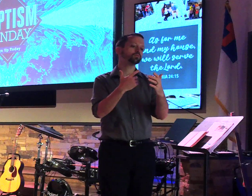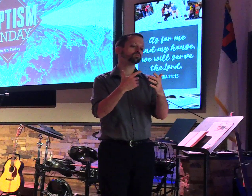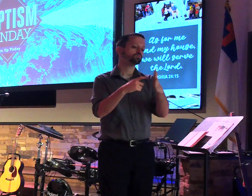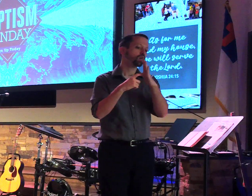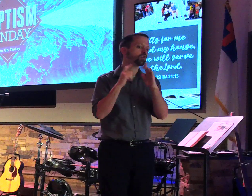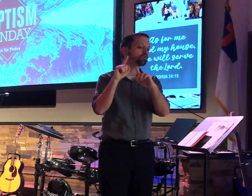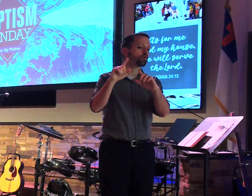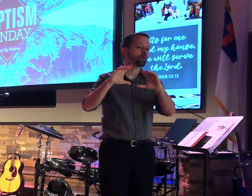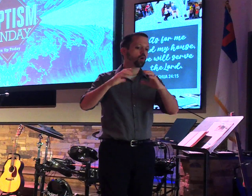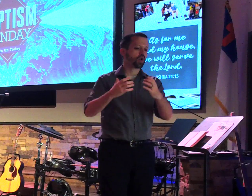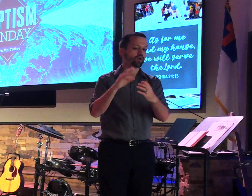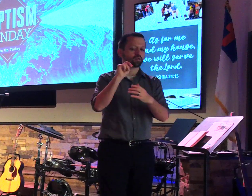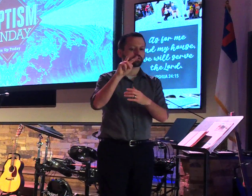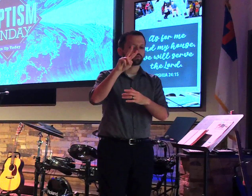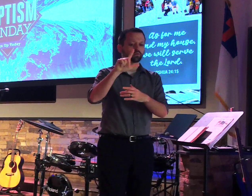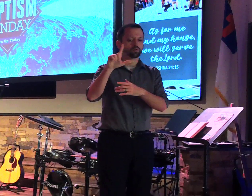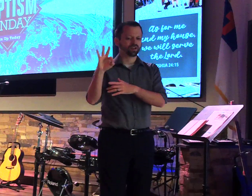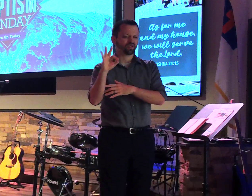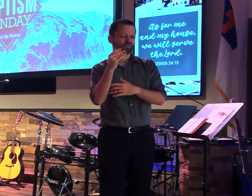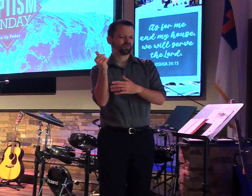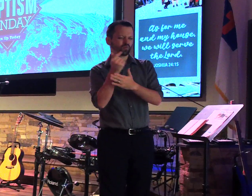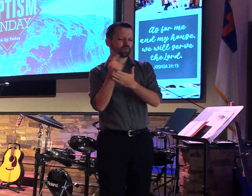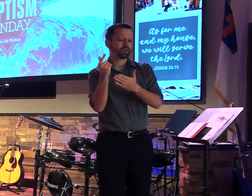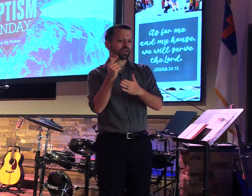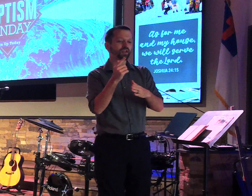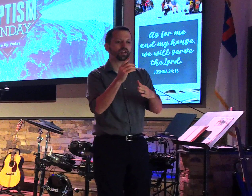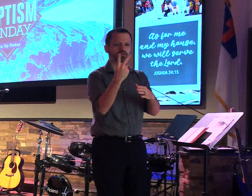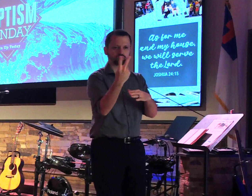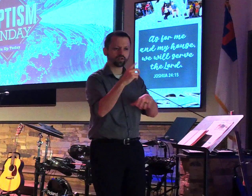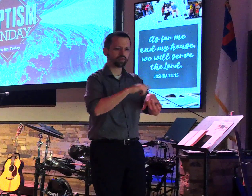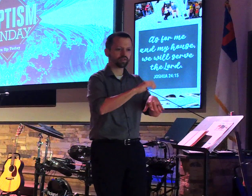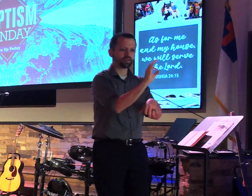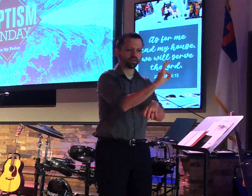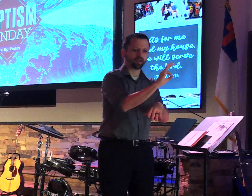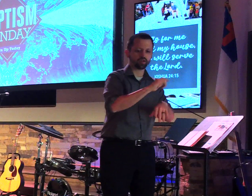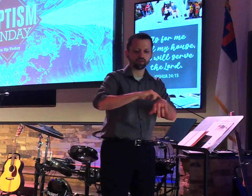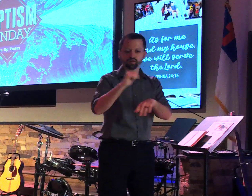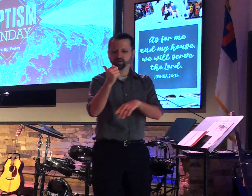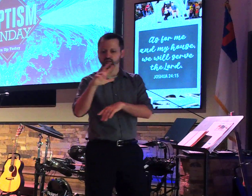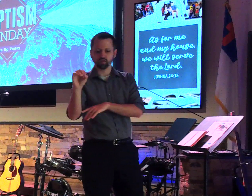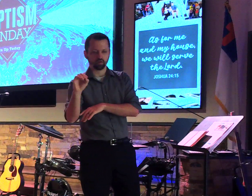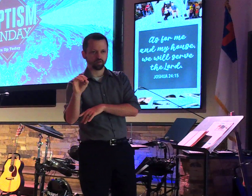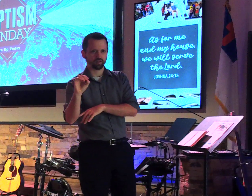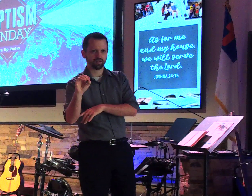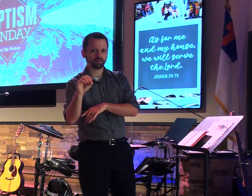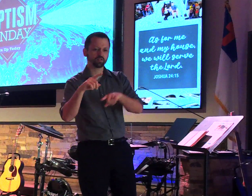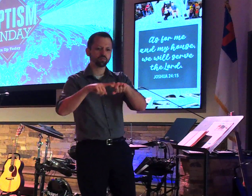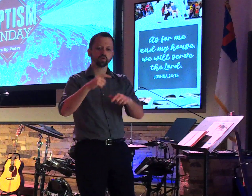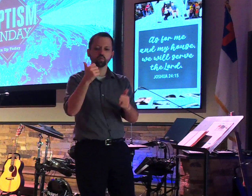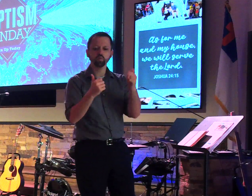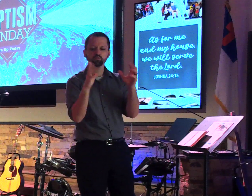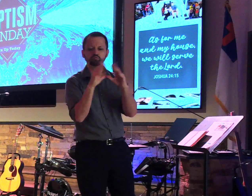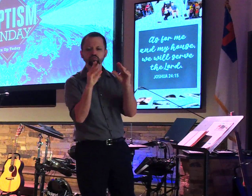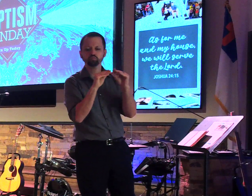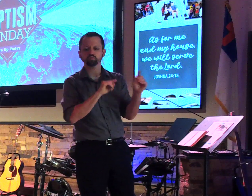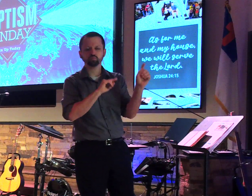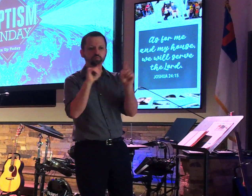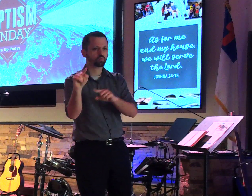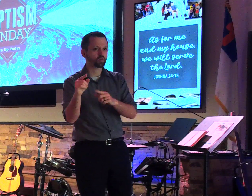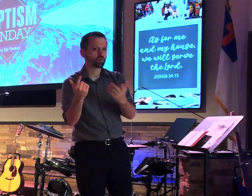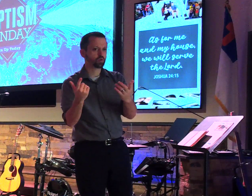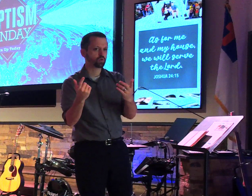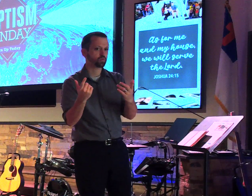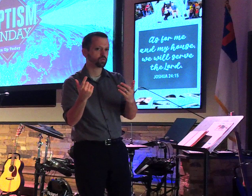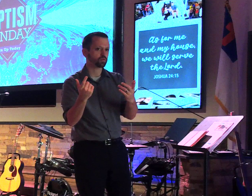weeks from now, at either 9 o'clock or 10:30. So like you would go to that right now. And maybe go to the early service at 9, and then go